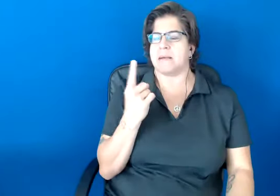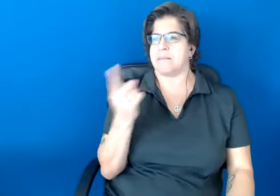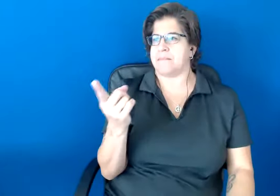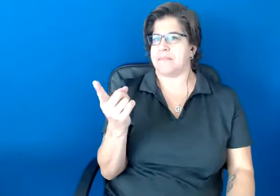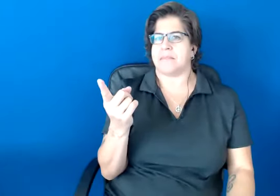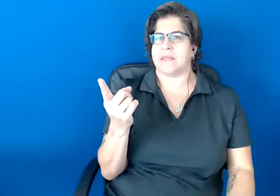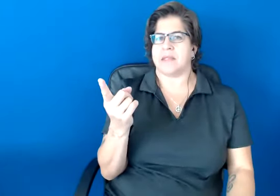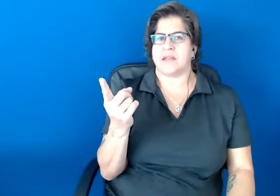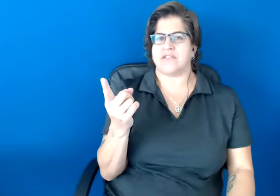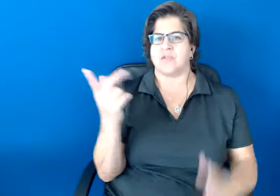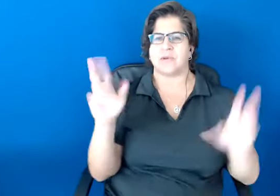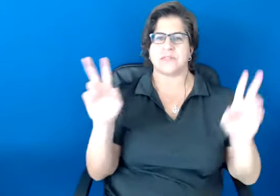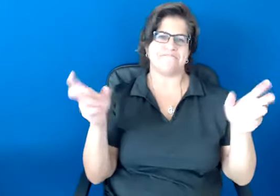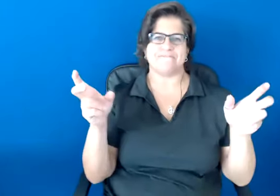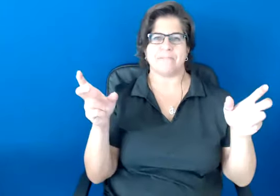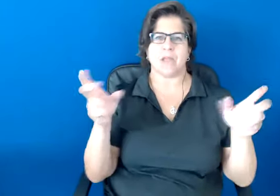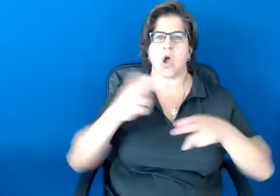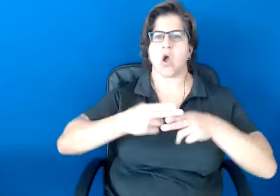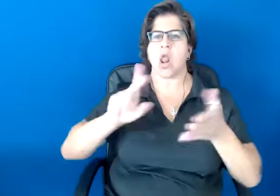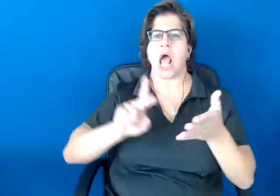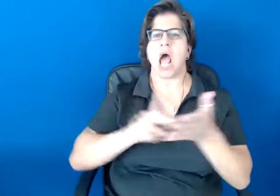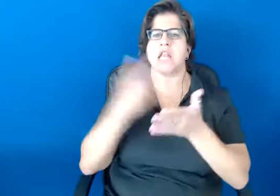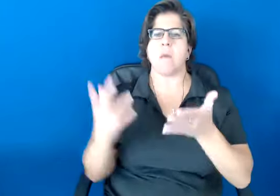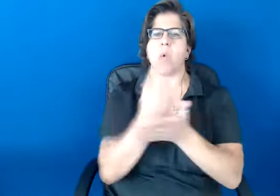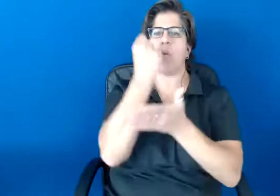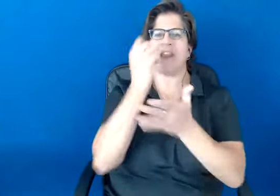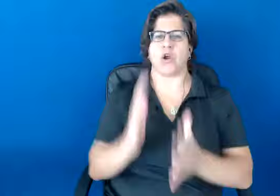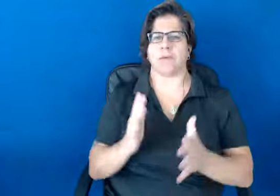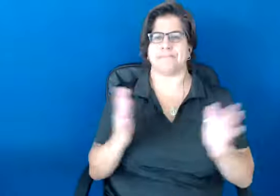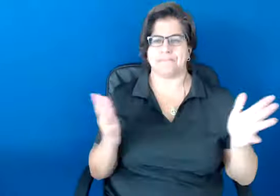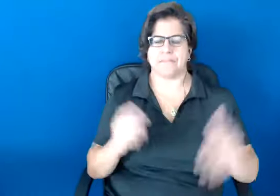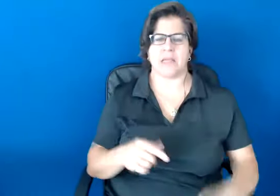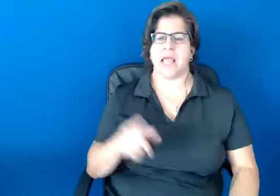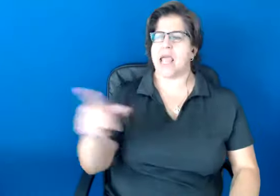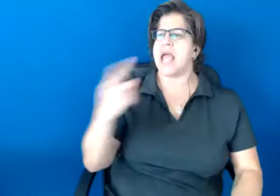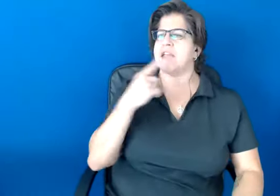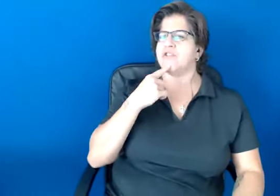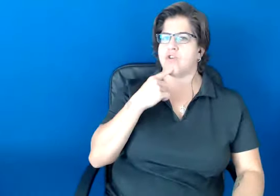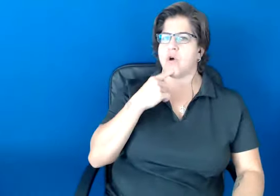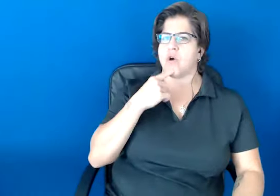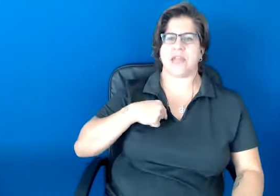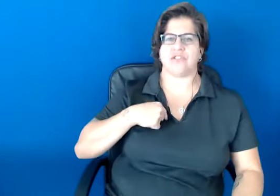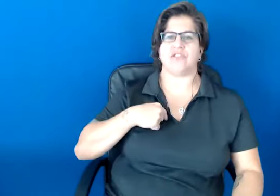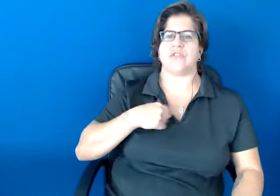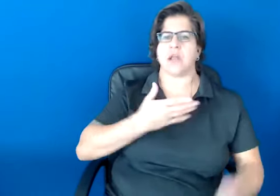double winner. And she said, "Polly, I'll be picking you up tomorrow night and taking you to a meeting."